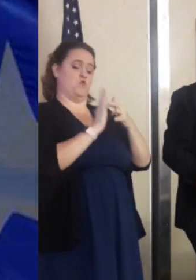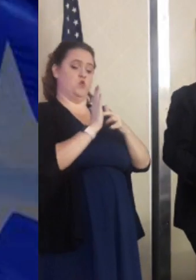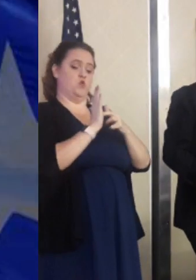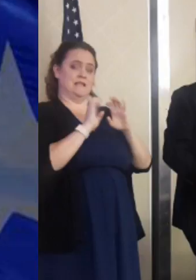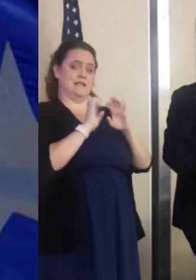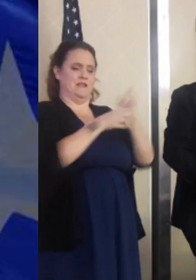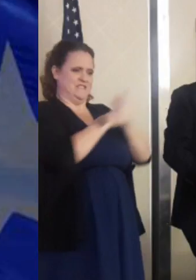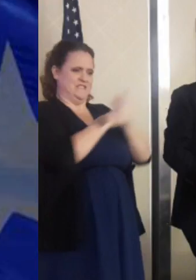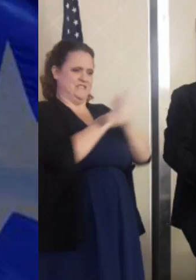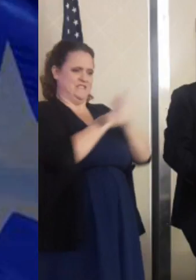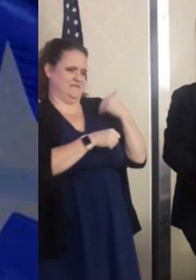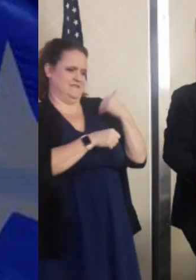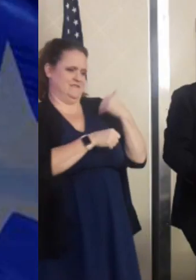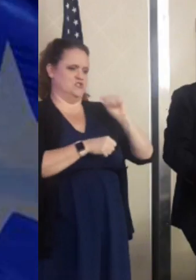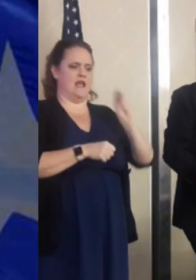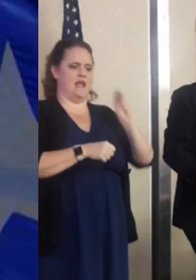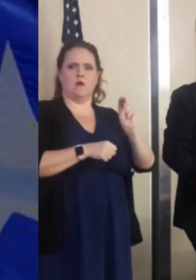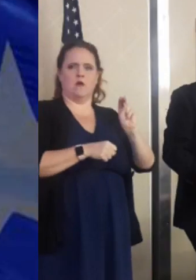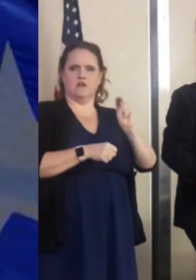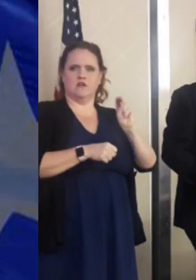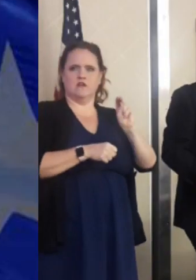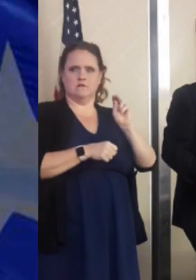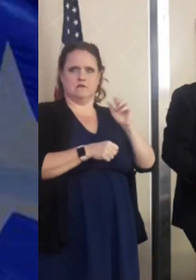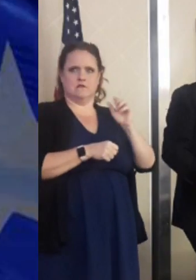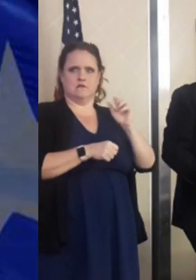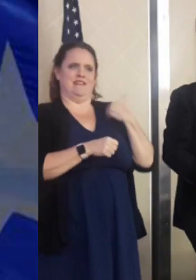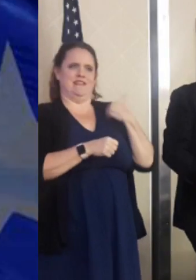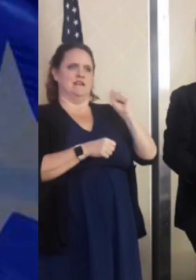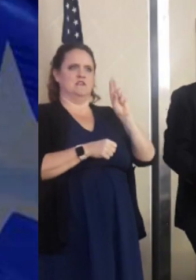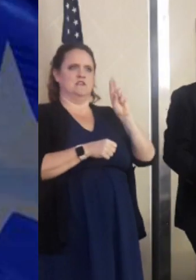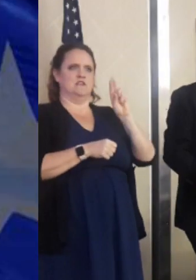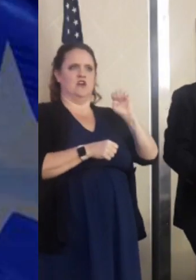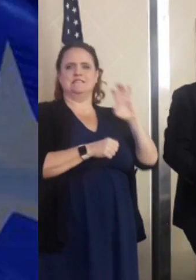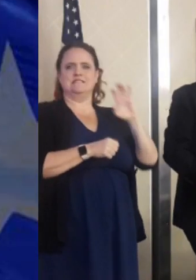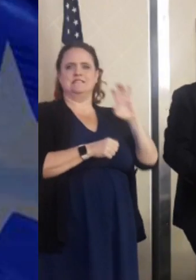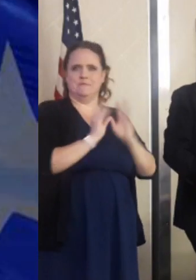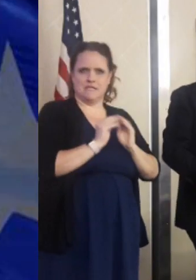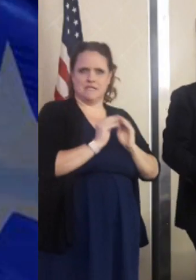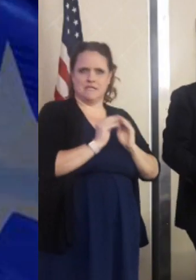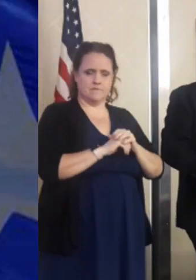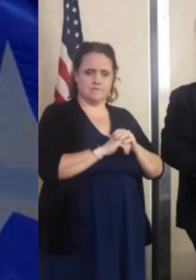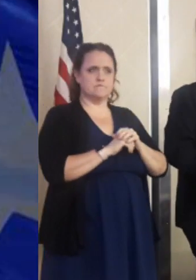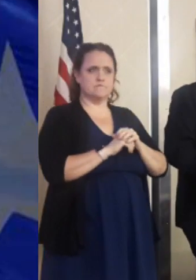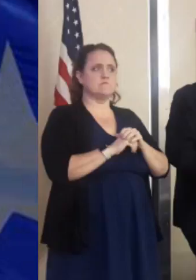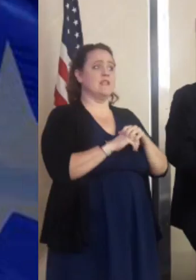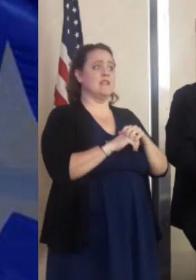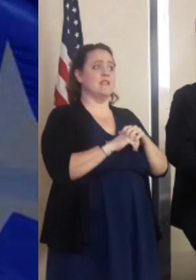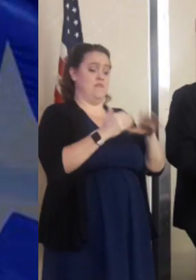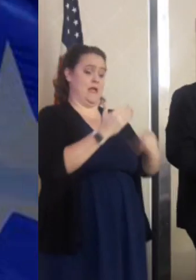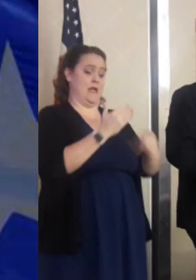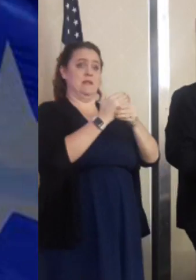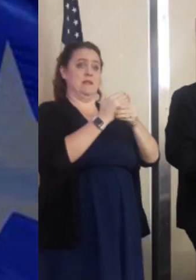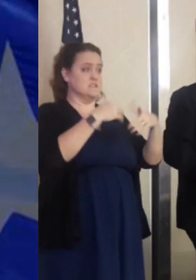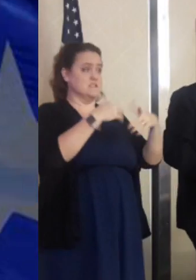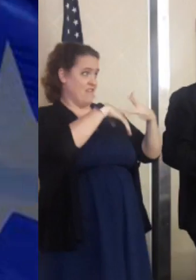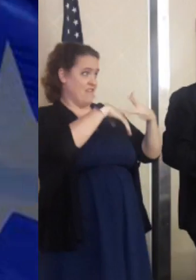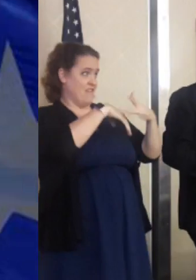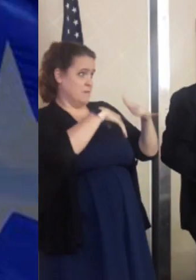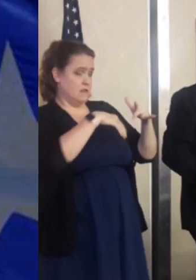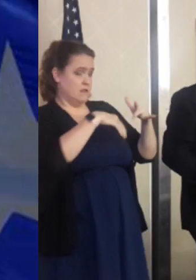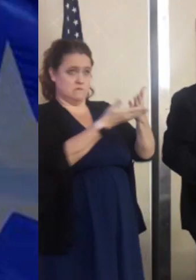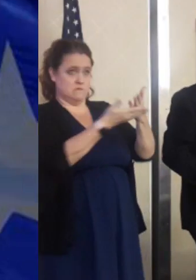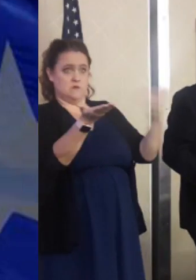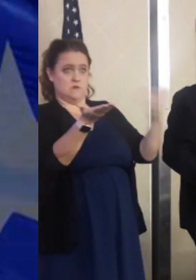January of the last SRAC. The amendments made to it were available to those members for comment